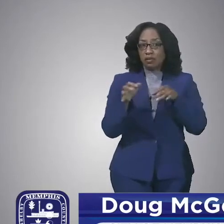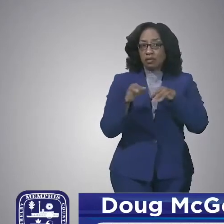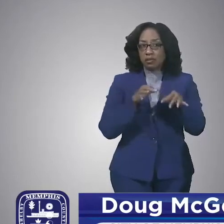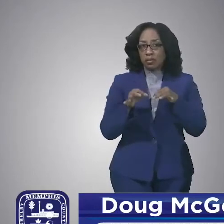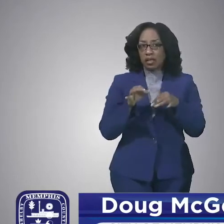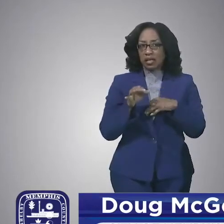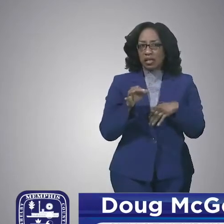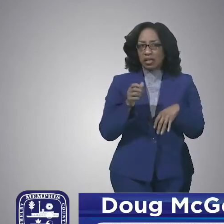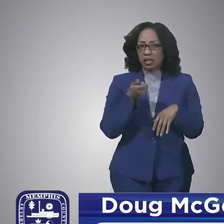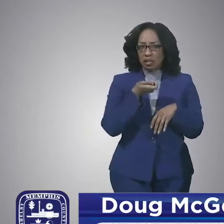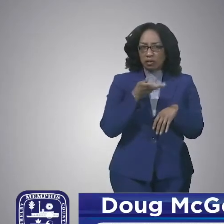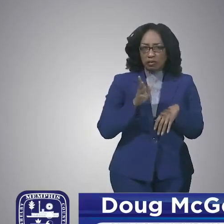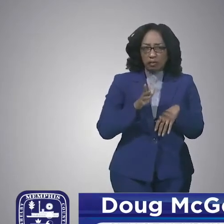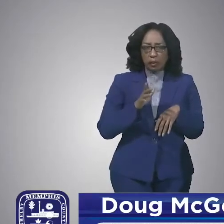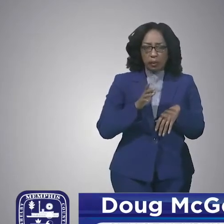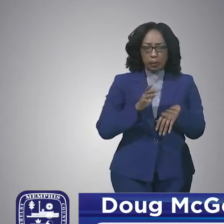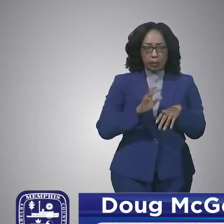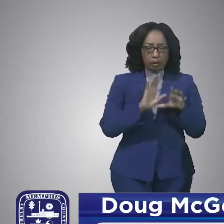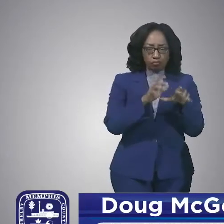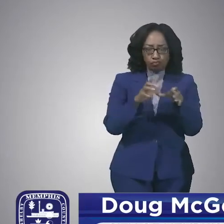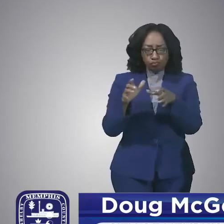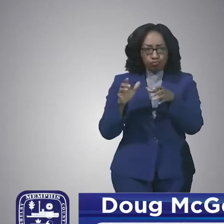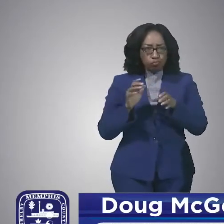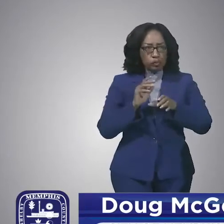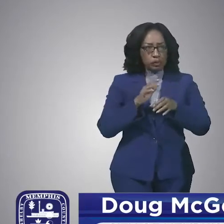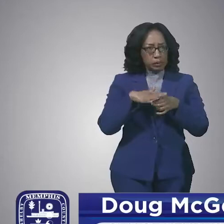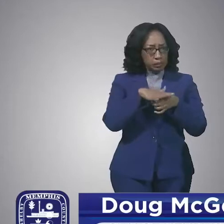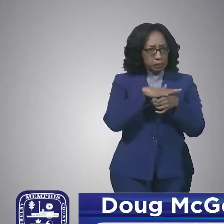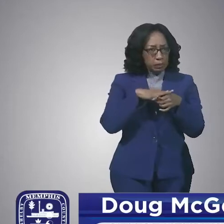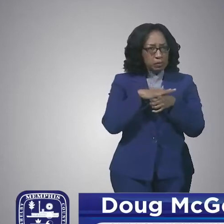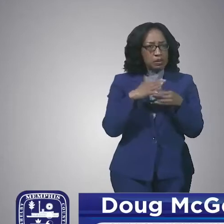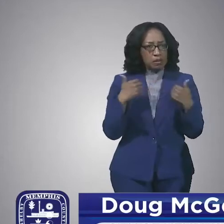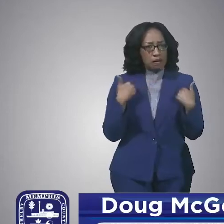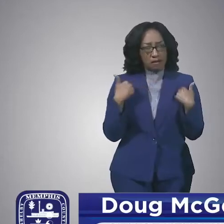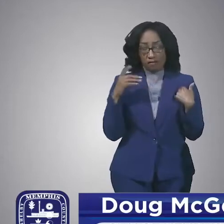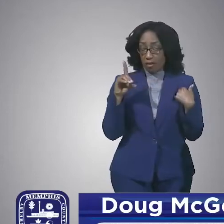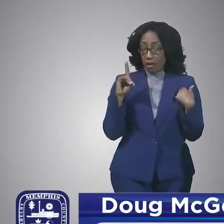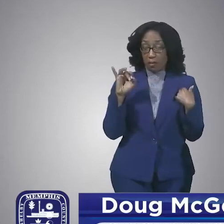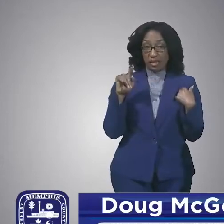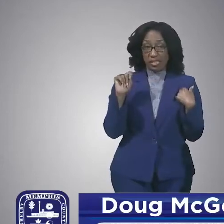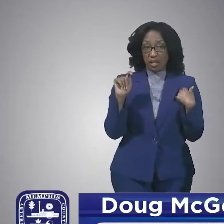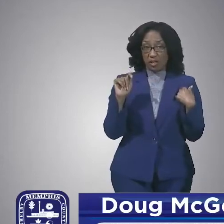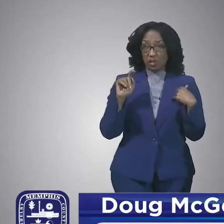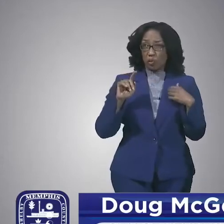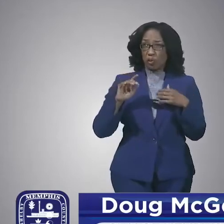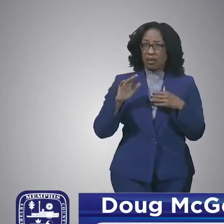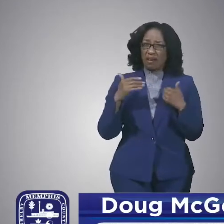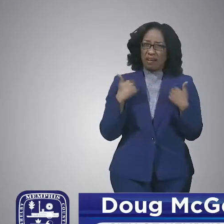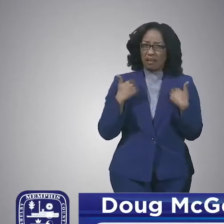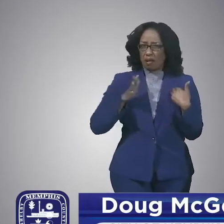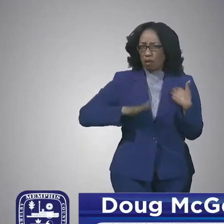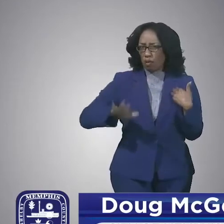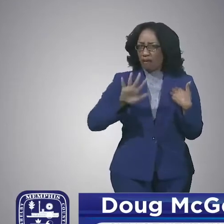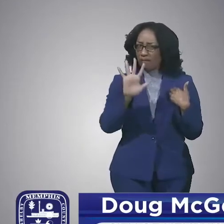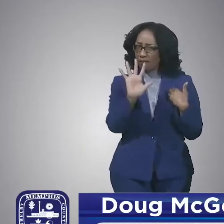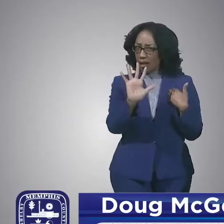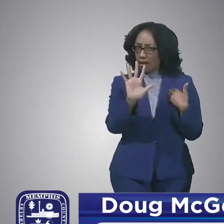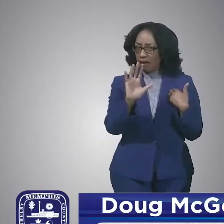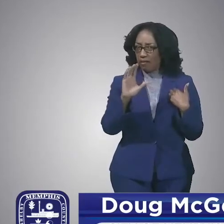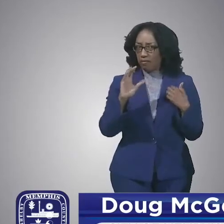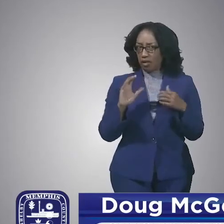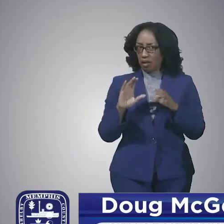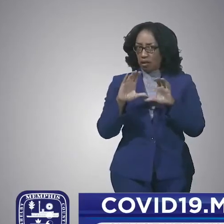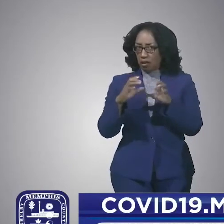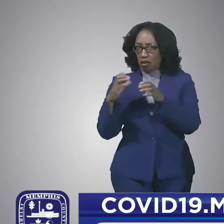of Delta. Very few. When we started, we had 5 clusters, and that was when we only had about 22 to